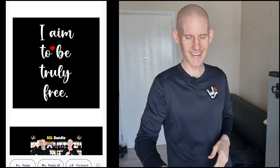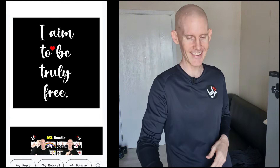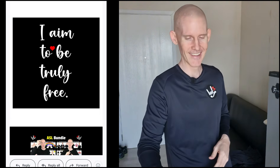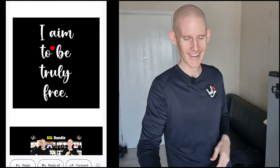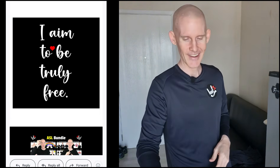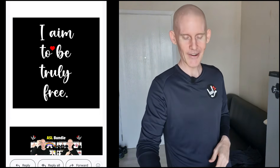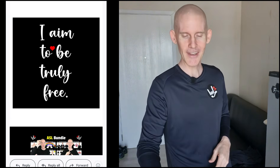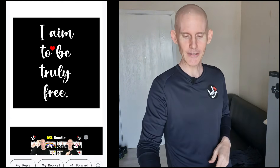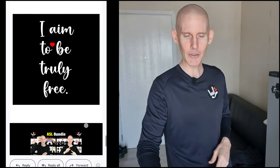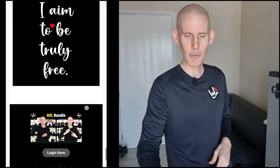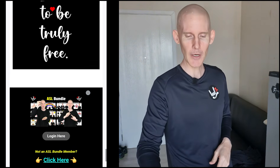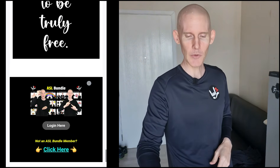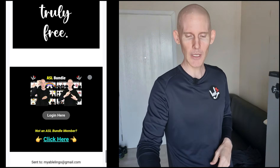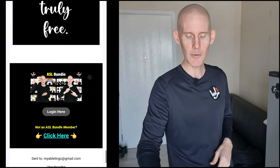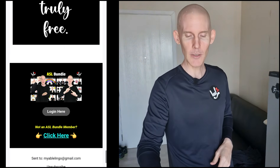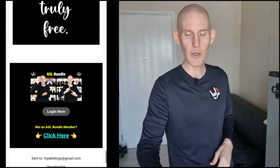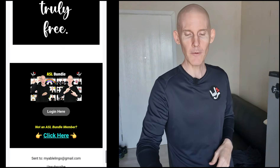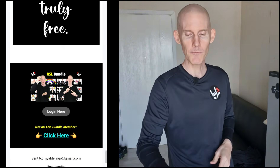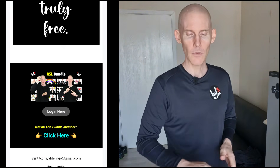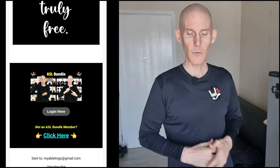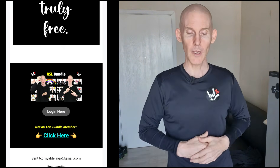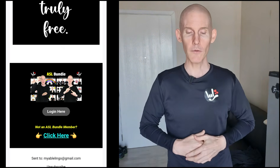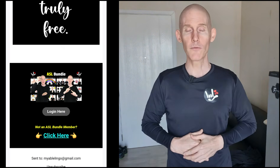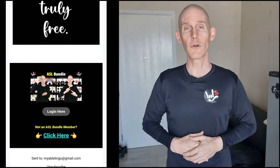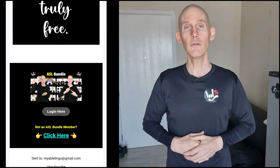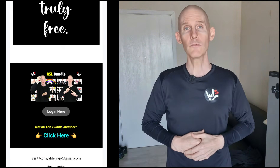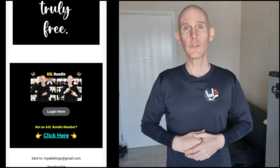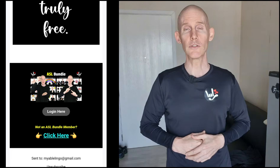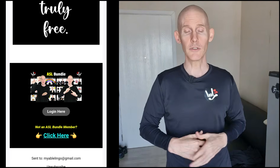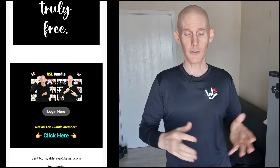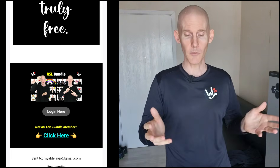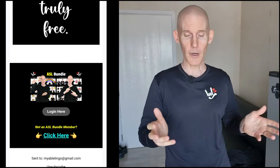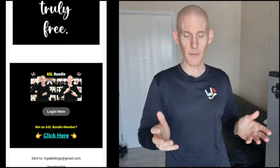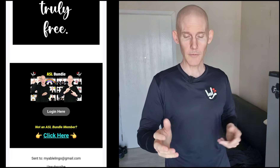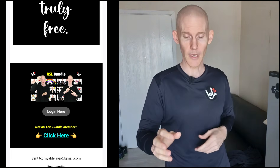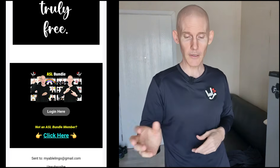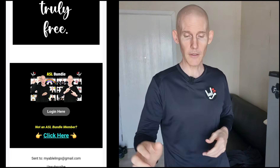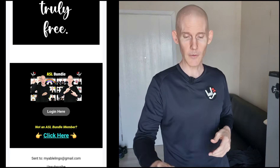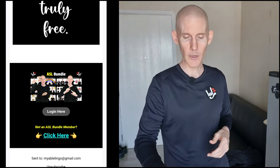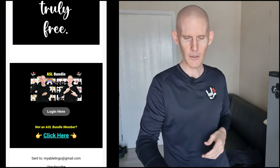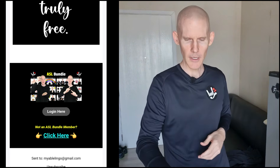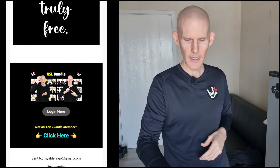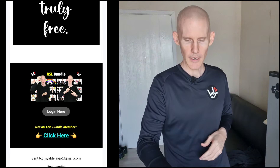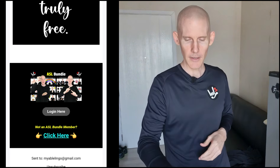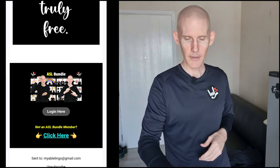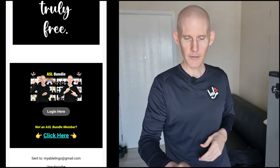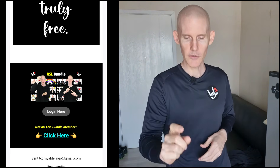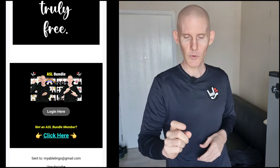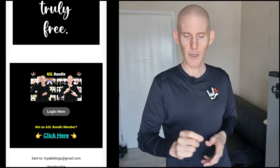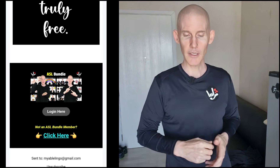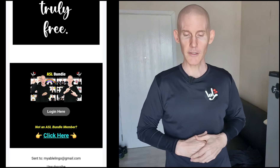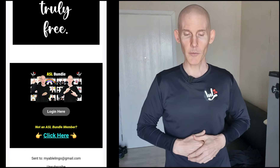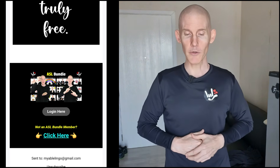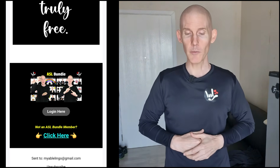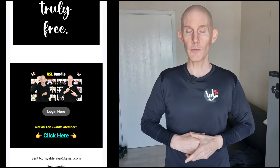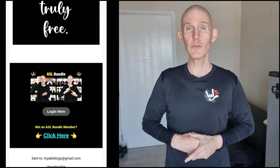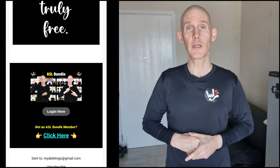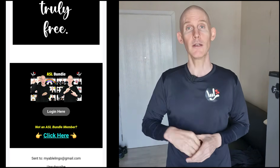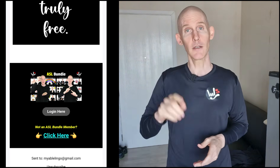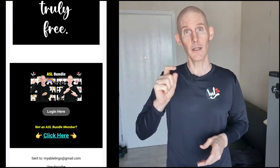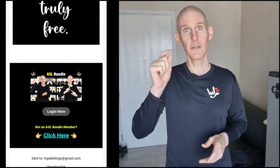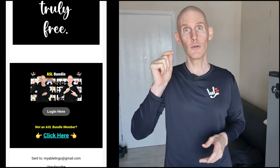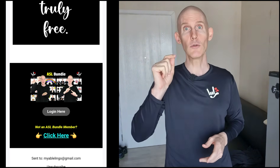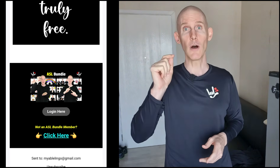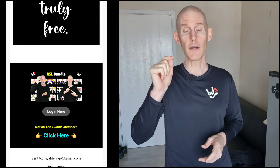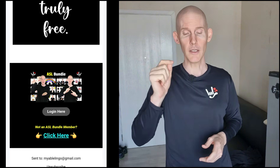yes. Okay, so at the bottom of the email, we have the footer, which is just the bottom, the end of the email. And this is where ASL Bundle members